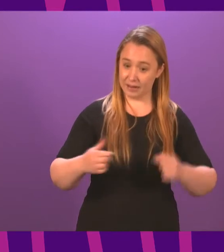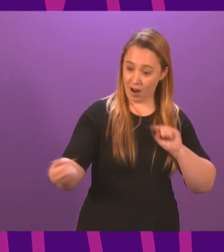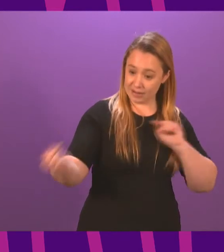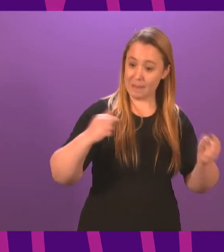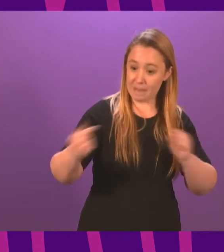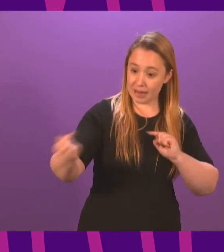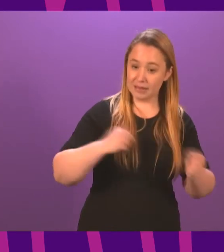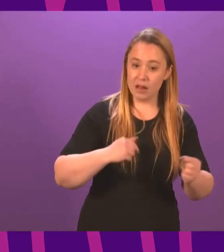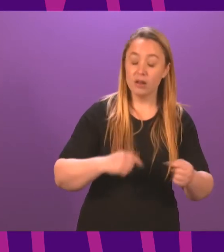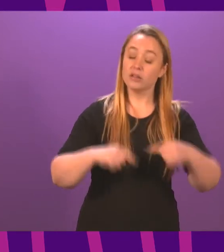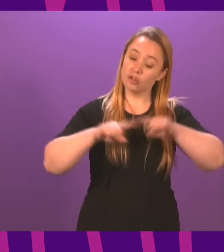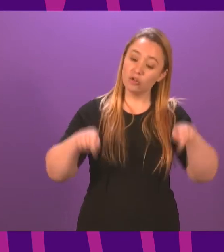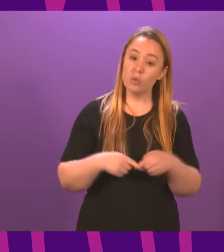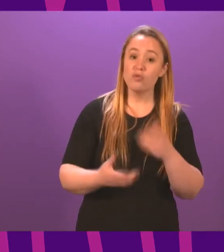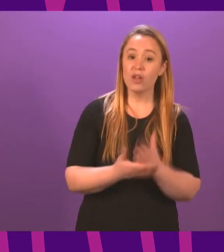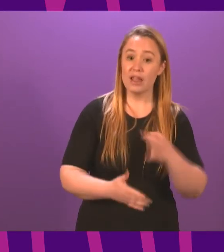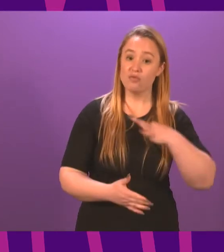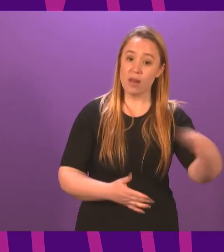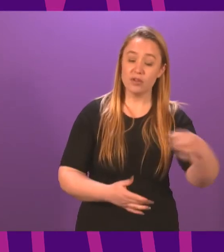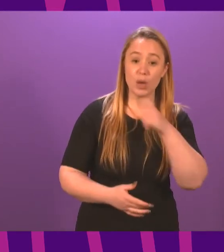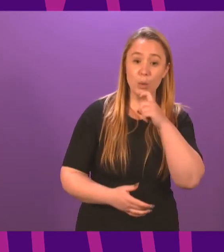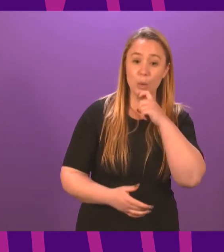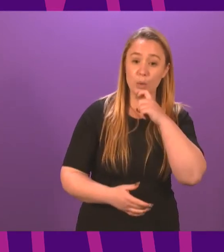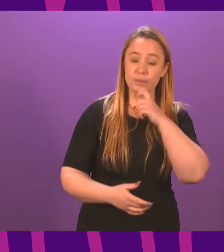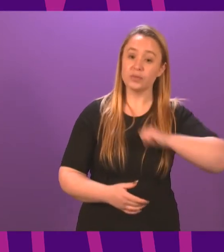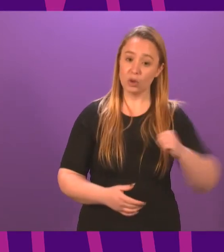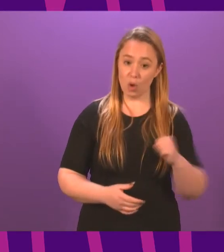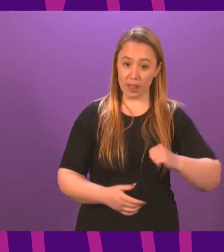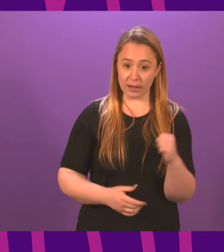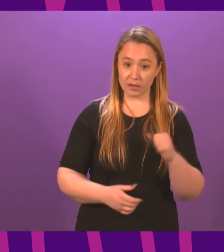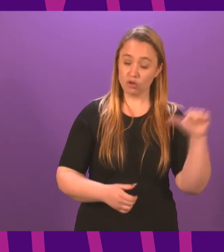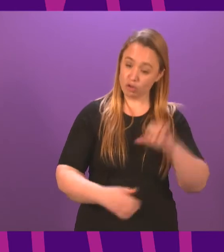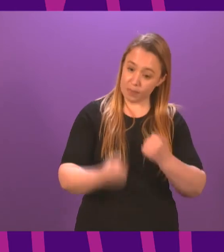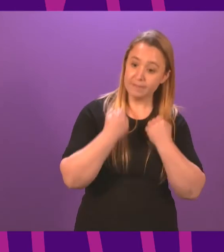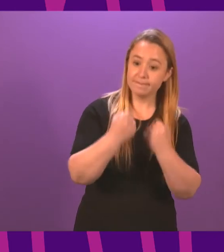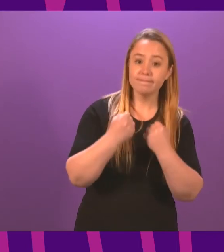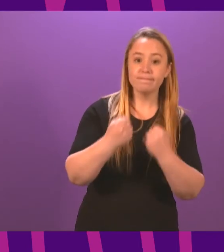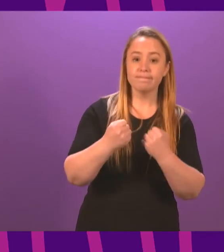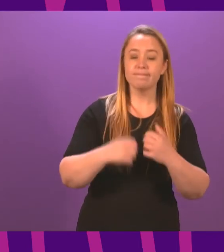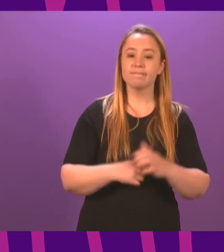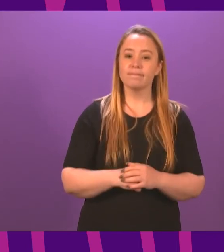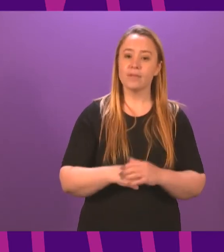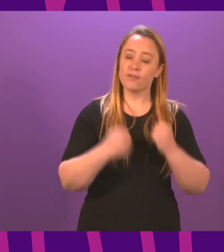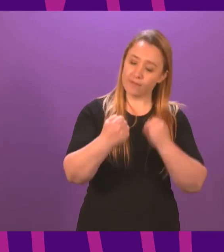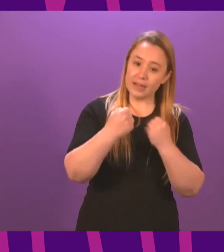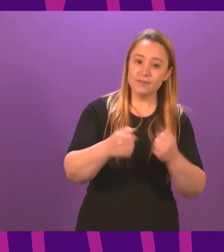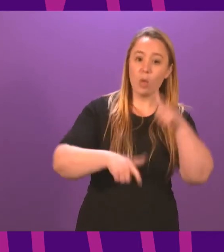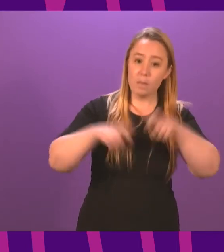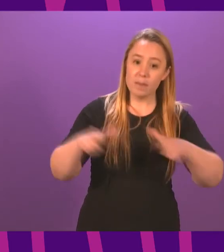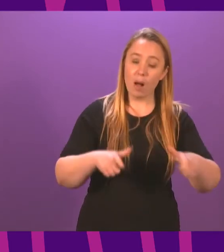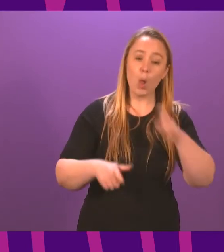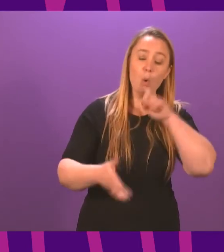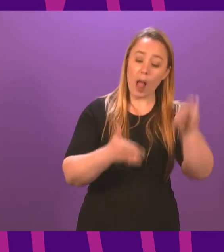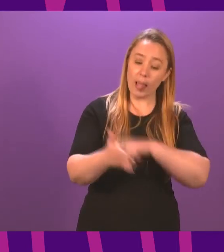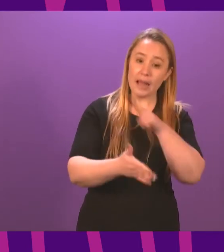Remember who we represent, who we should be standing up for, who we should be fighting for, the people who elected us. It's not about